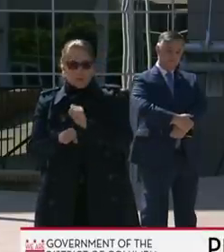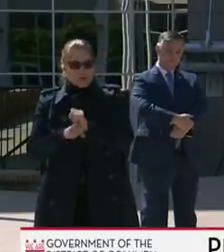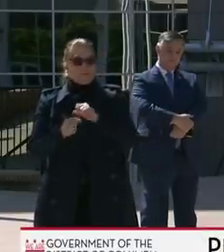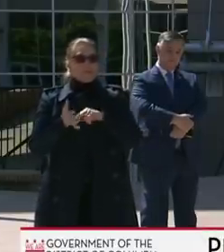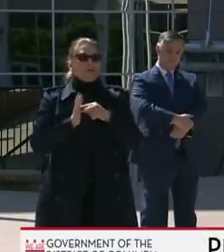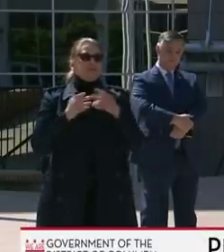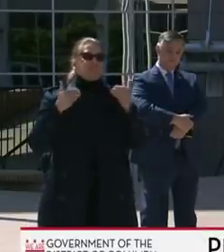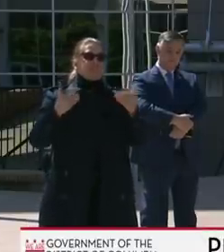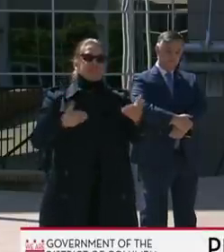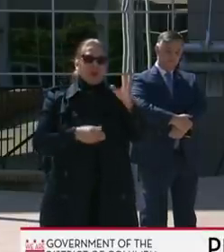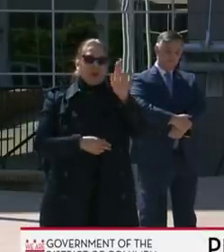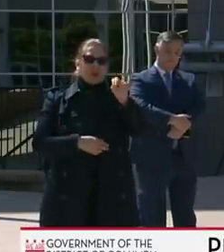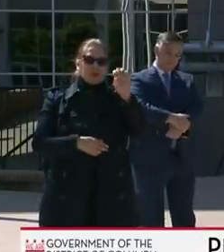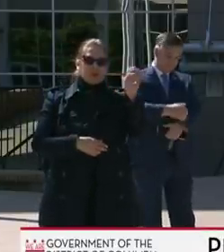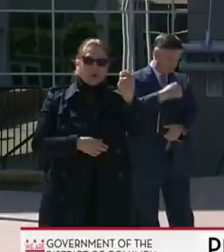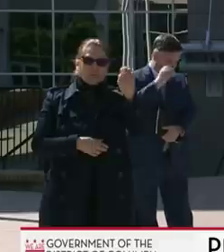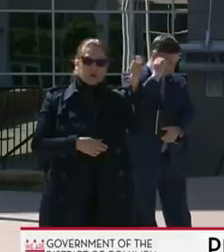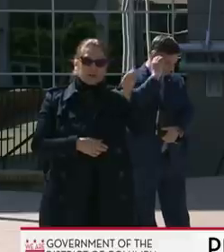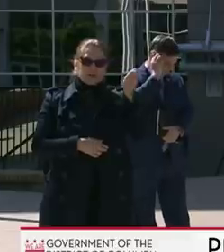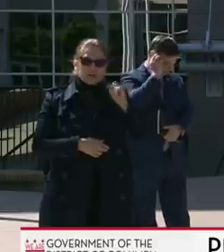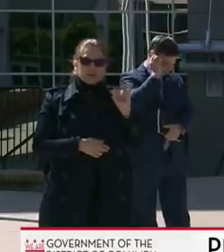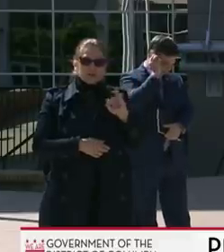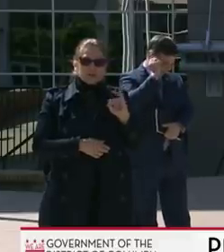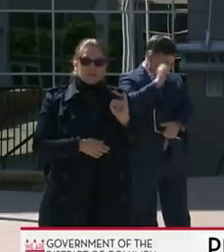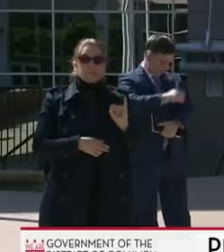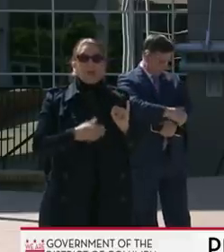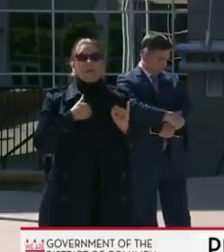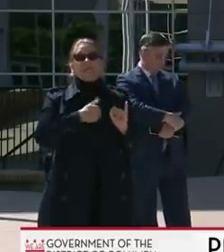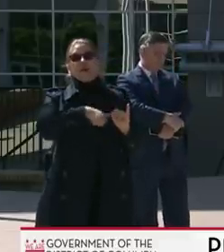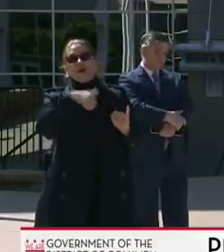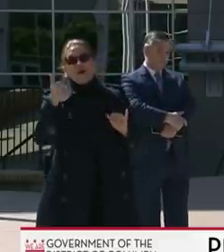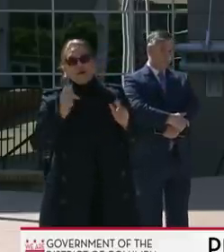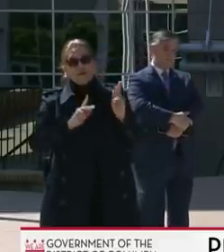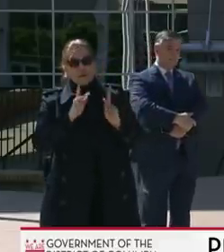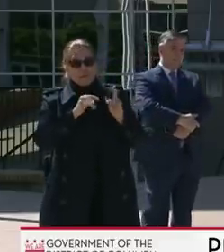individual residential tenants.